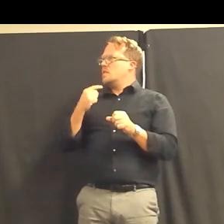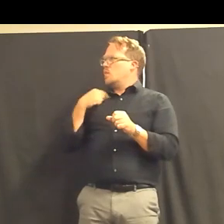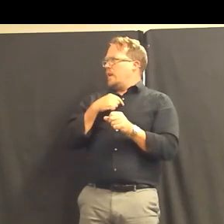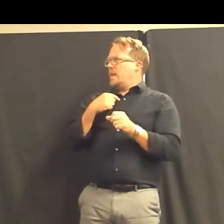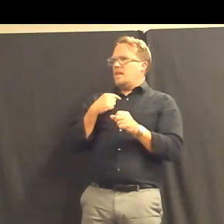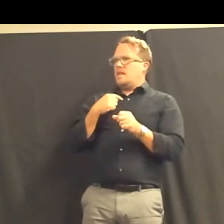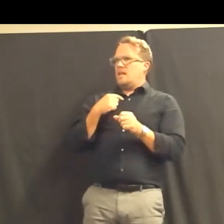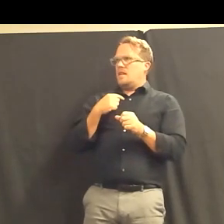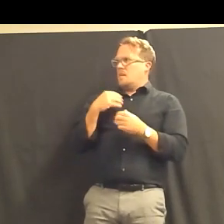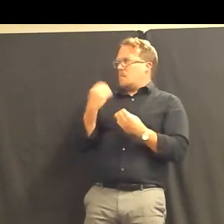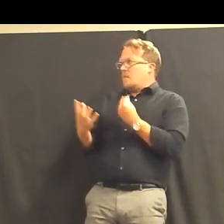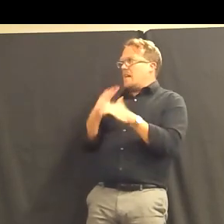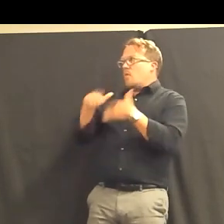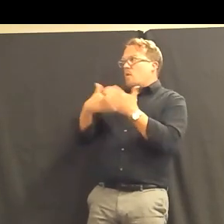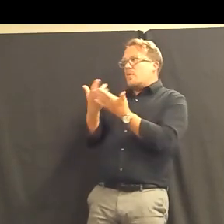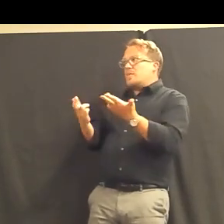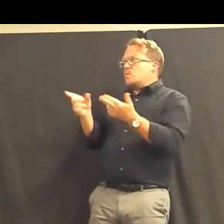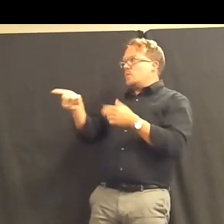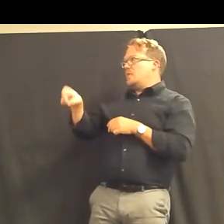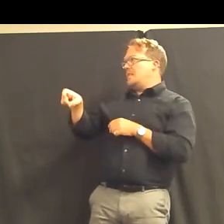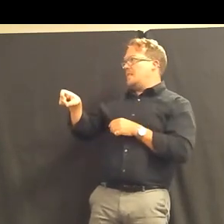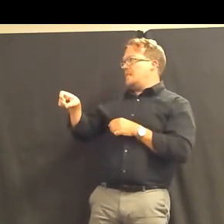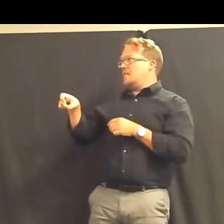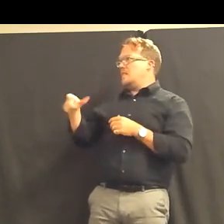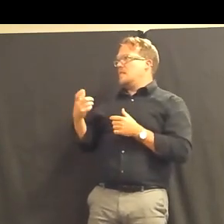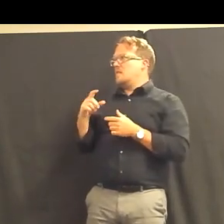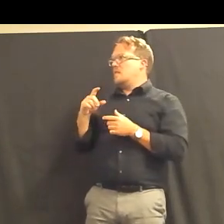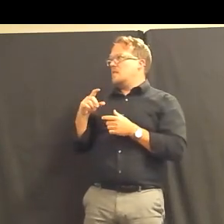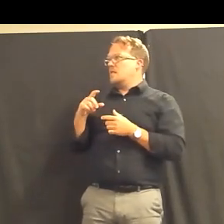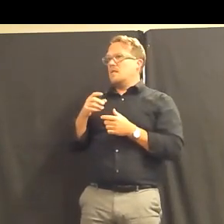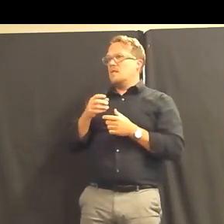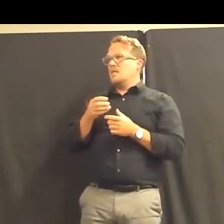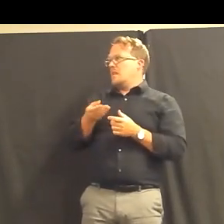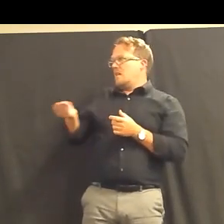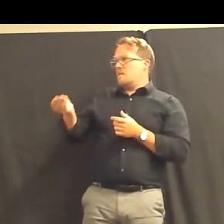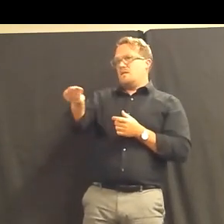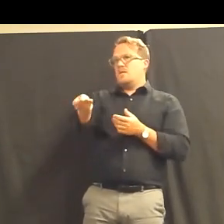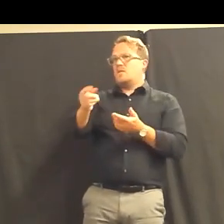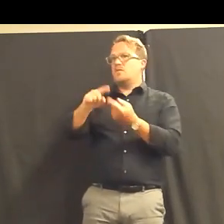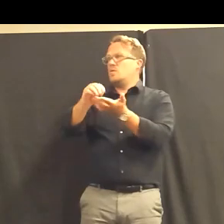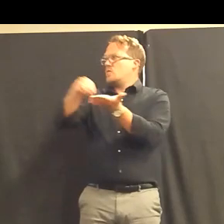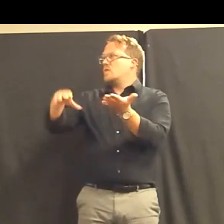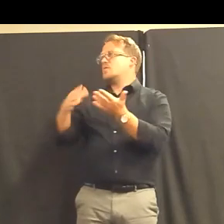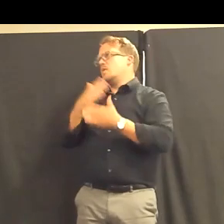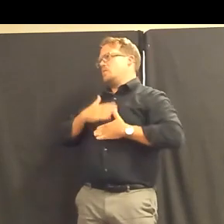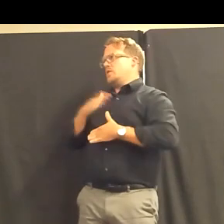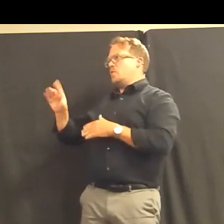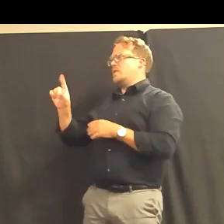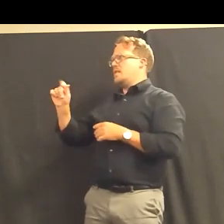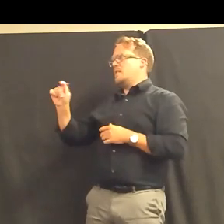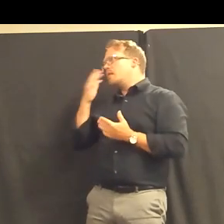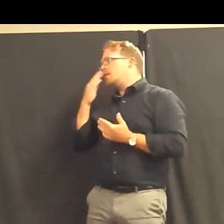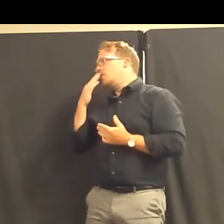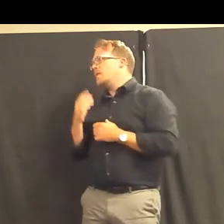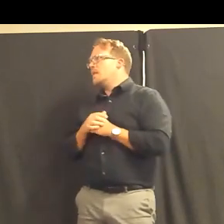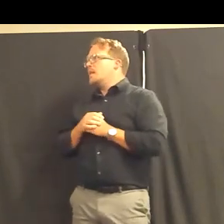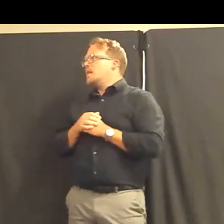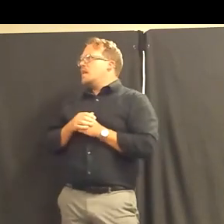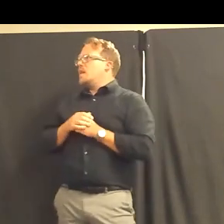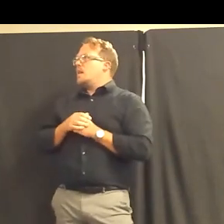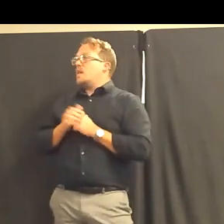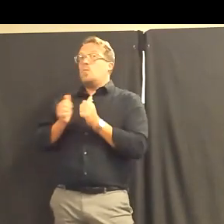every resources available to our students. And so I appreciate the data. Thank you. With